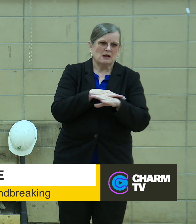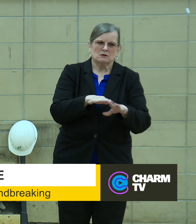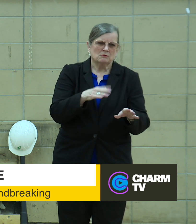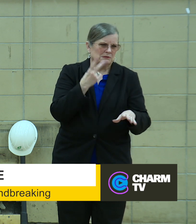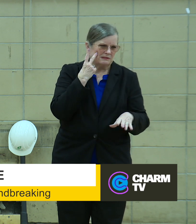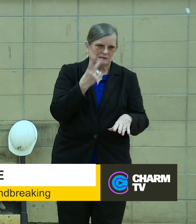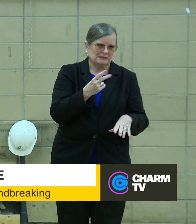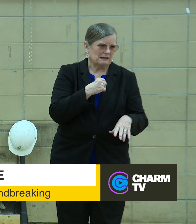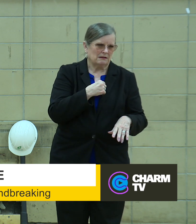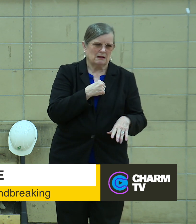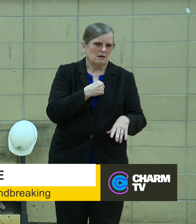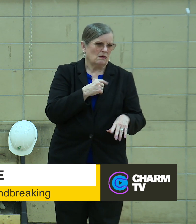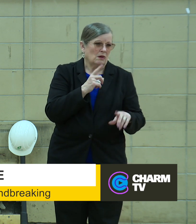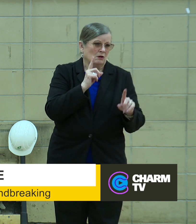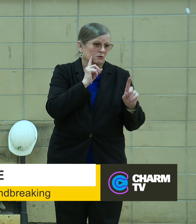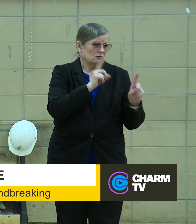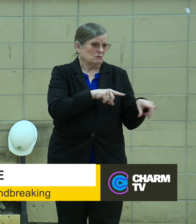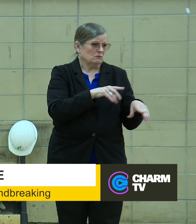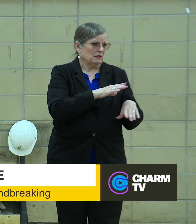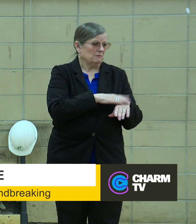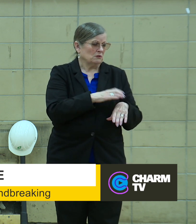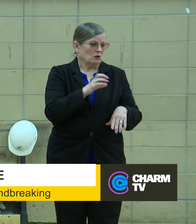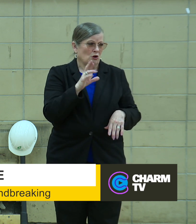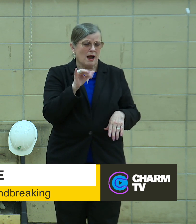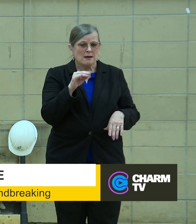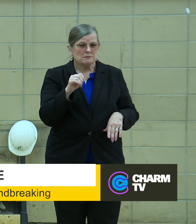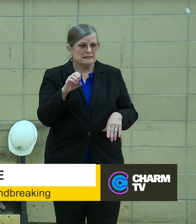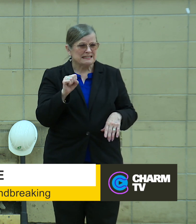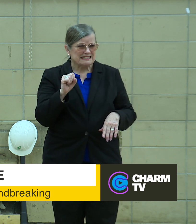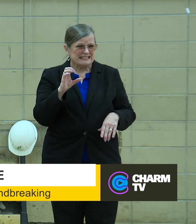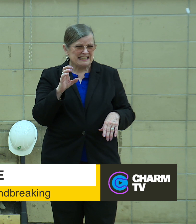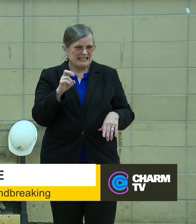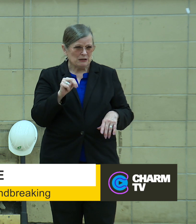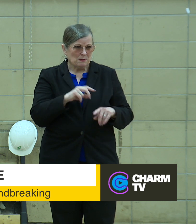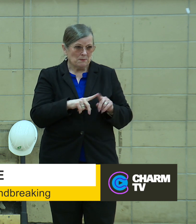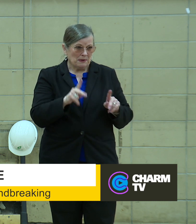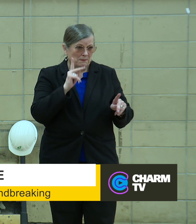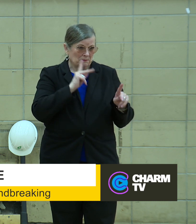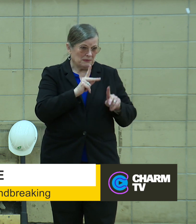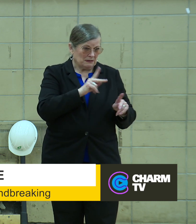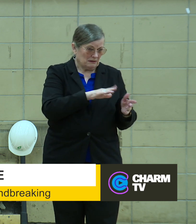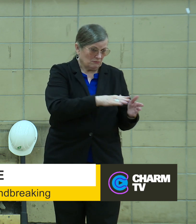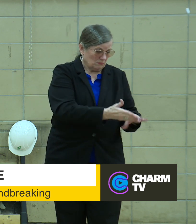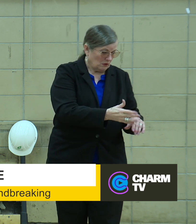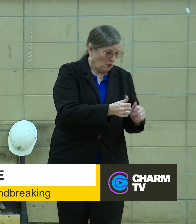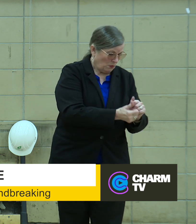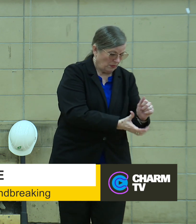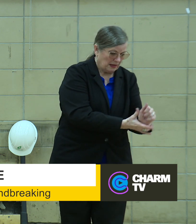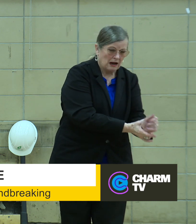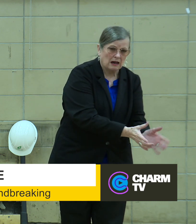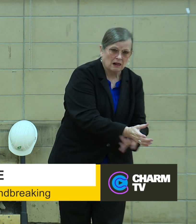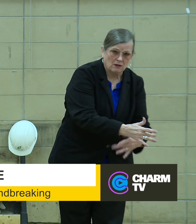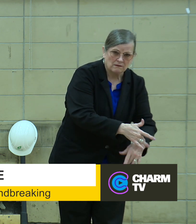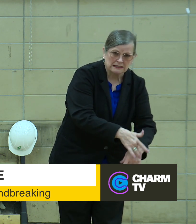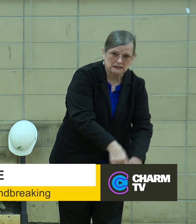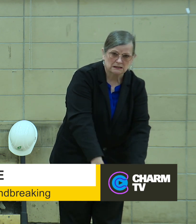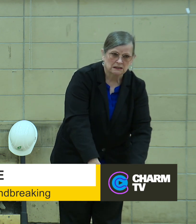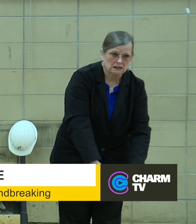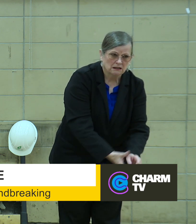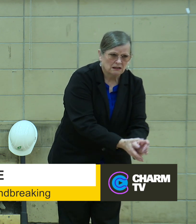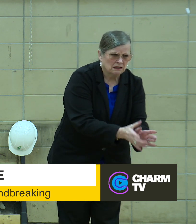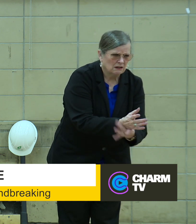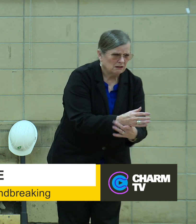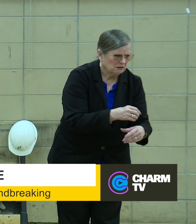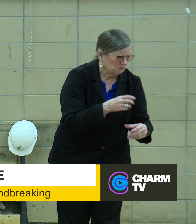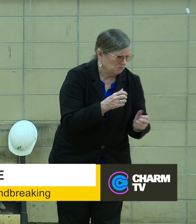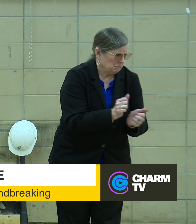not go on crime scenes and see someone dead with an ankle bracelet on, right? If the state's supposed to be monitoring them. We are grateful to the